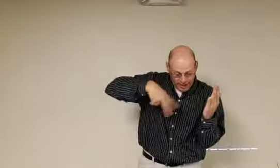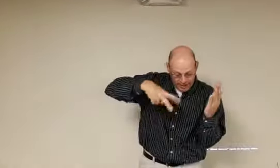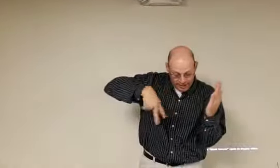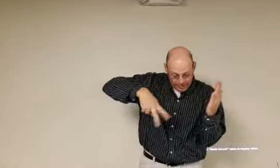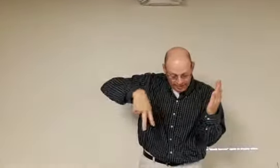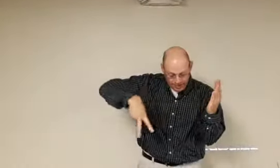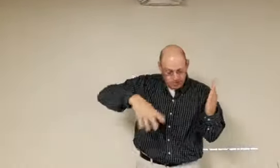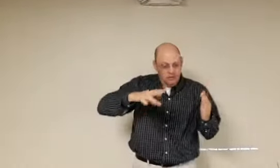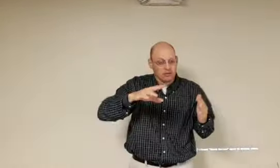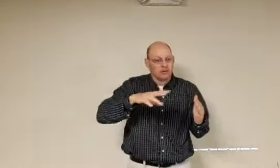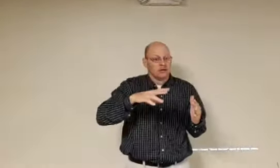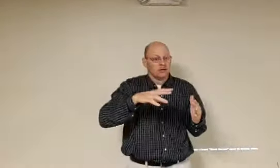The way I read this,